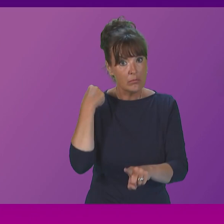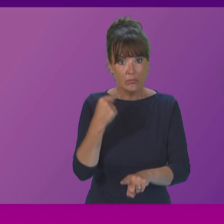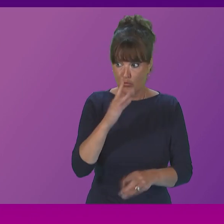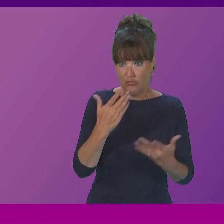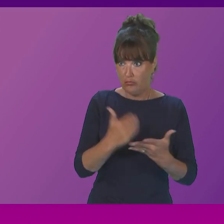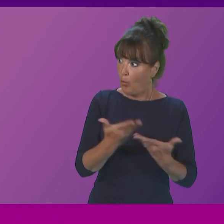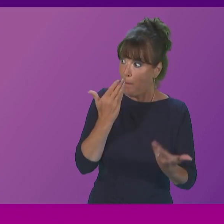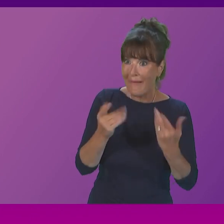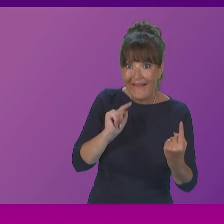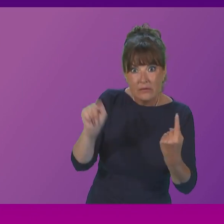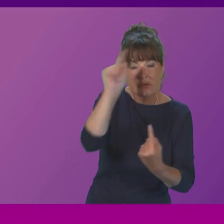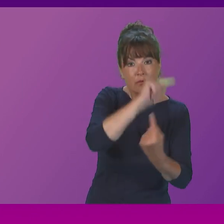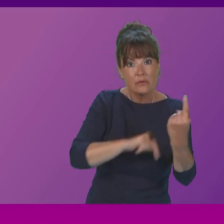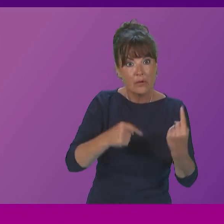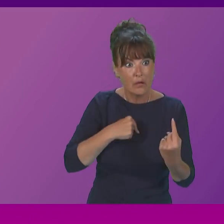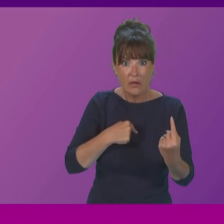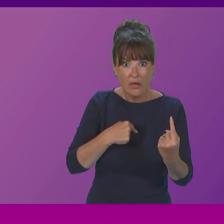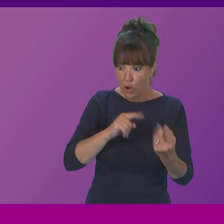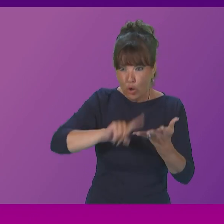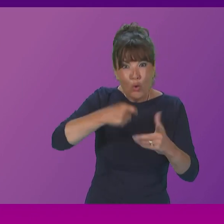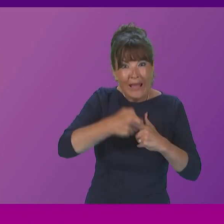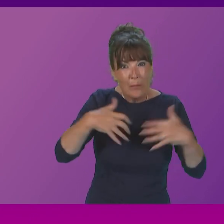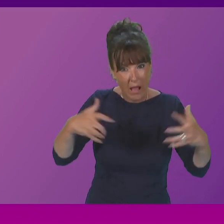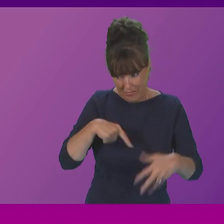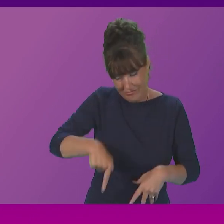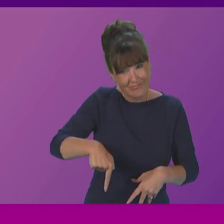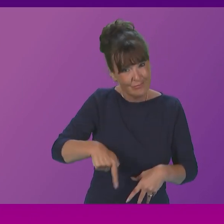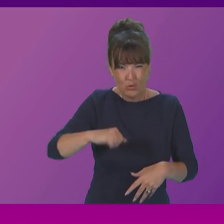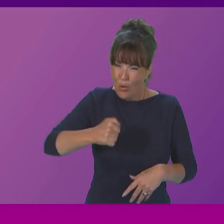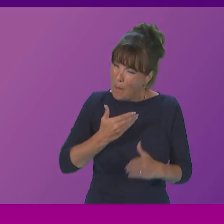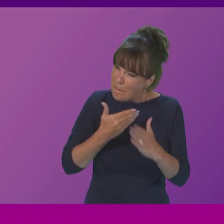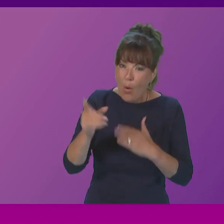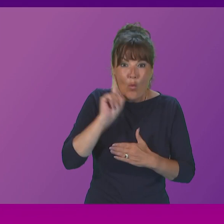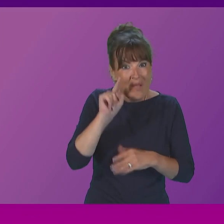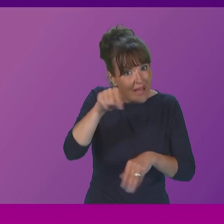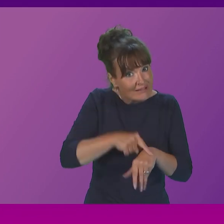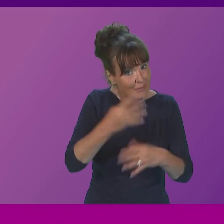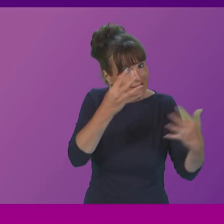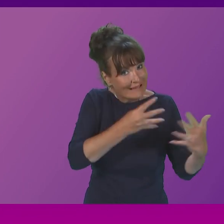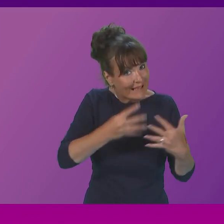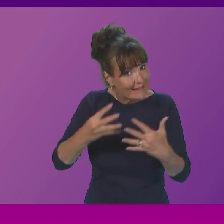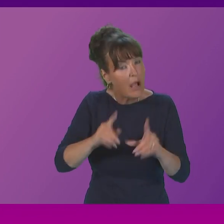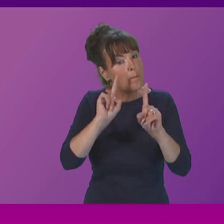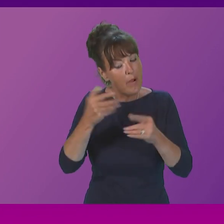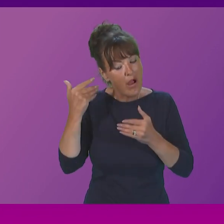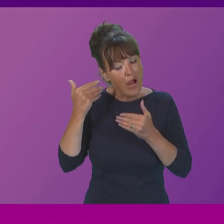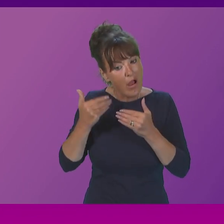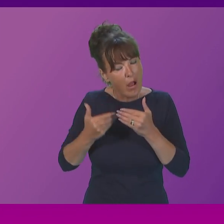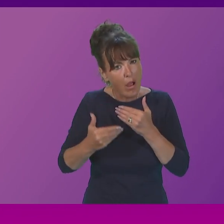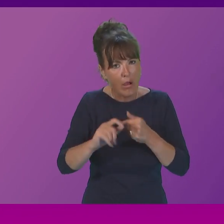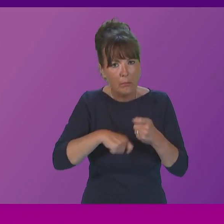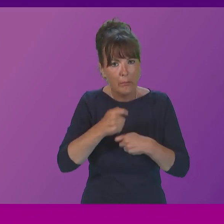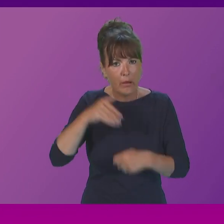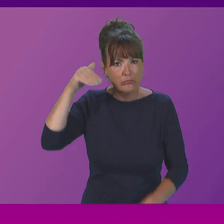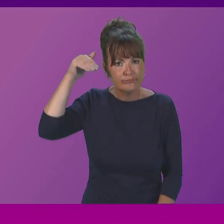highest number of women elected to any UK Parliament. However, since then, it actually